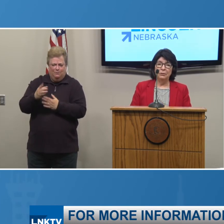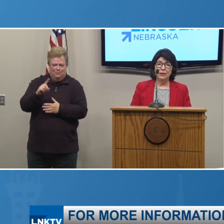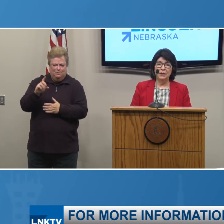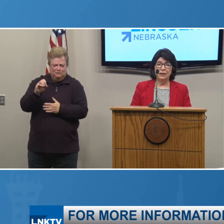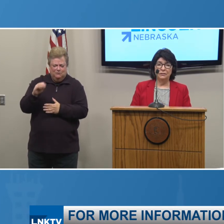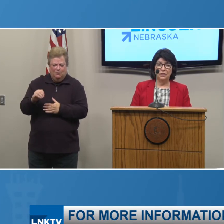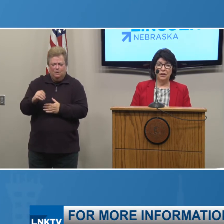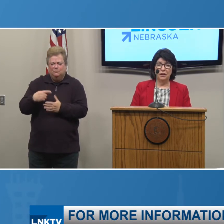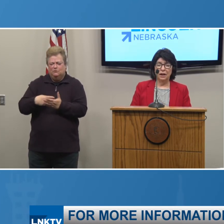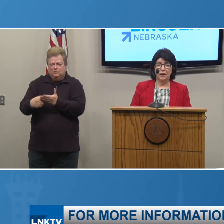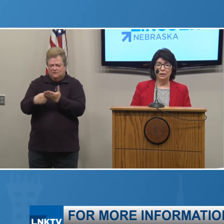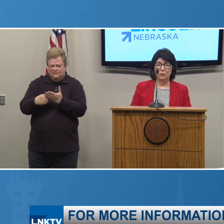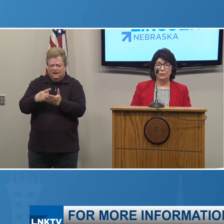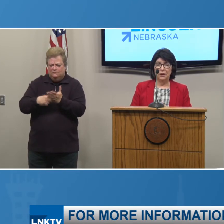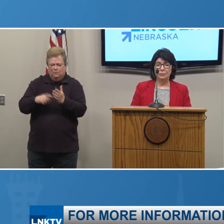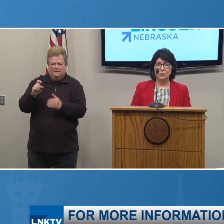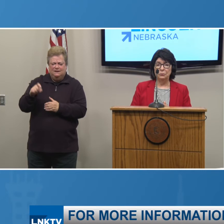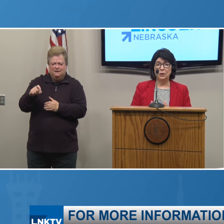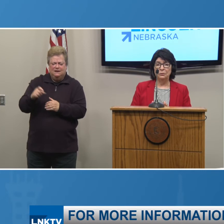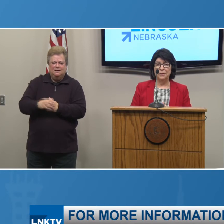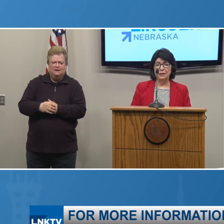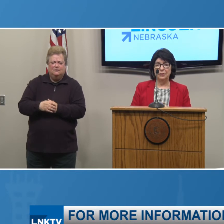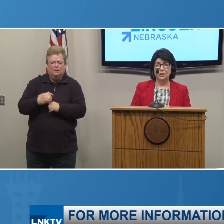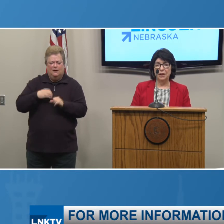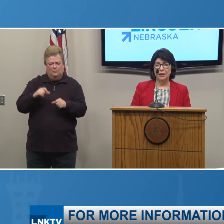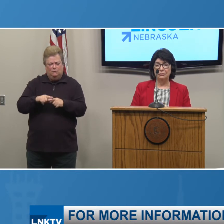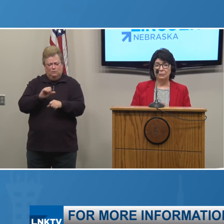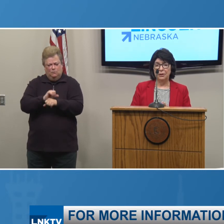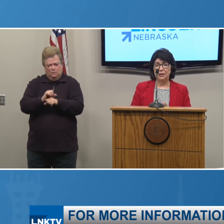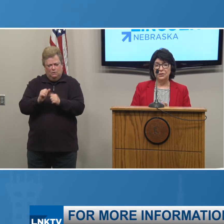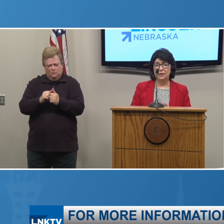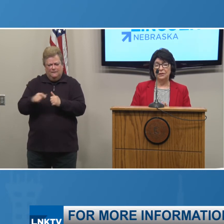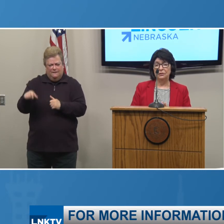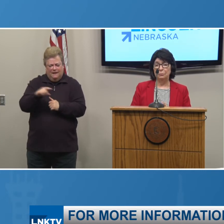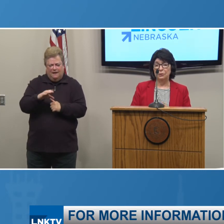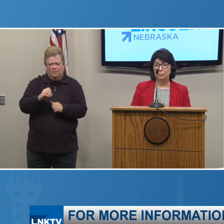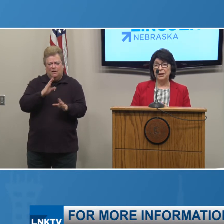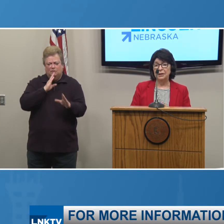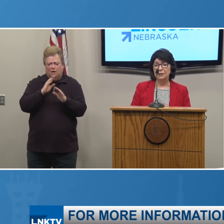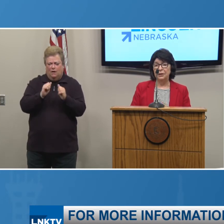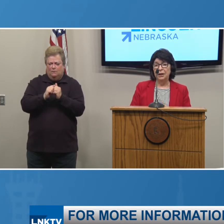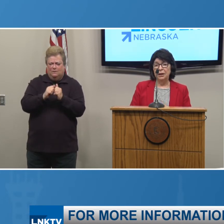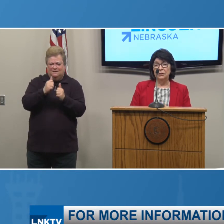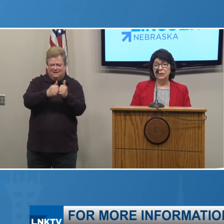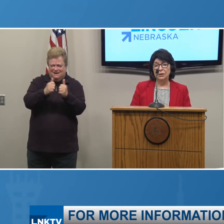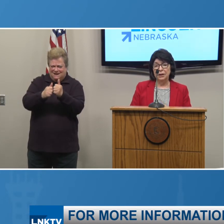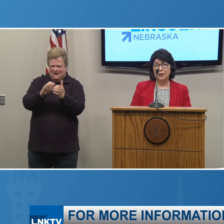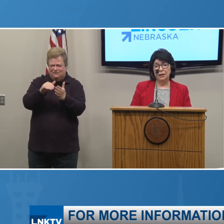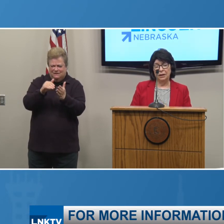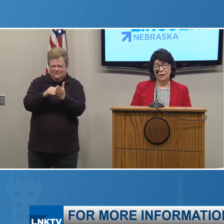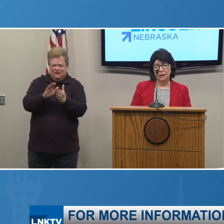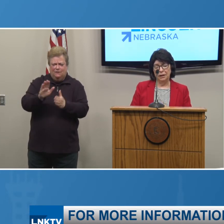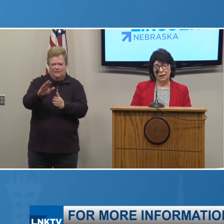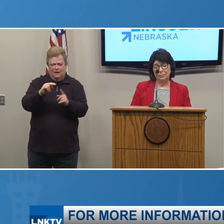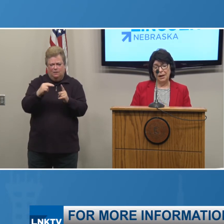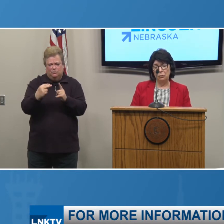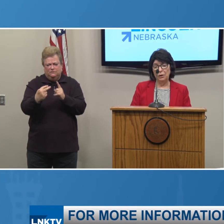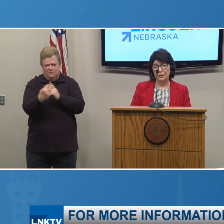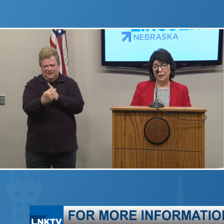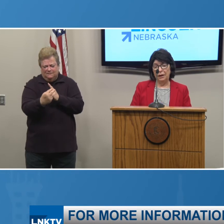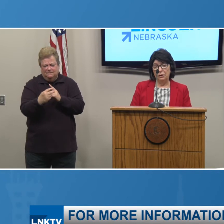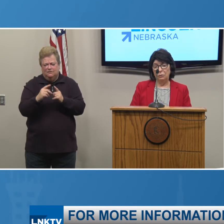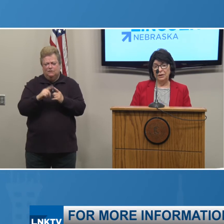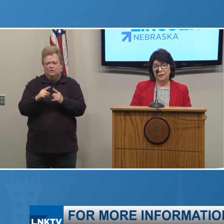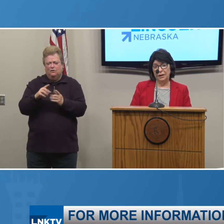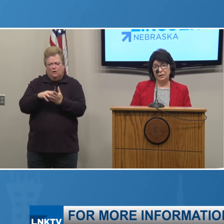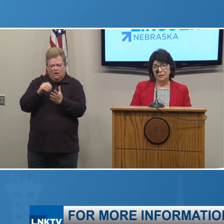to talk about what the needs are. We were able to work with them and talk from each center's perspective, learning